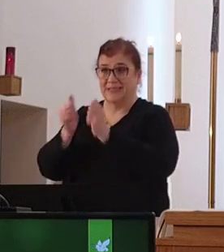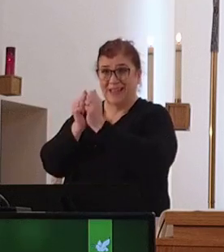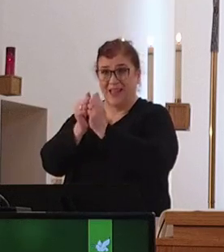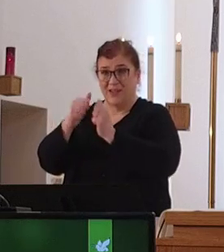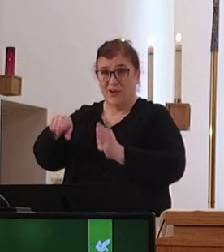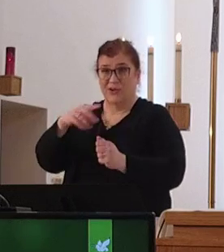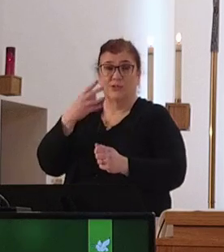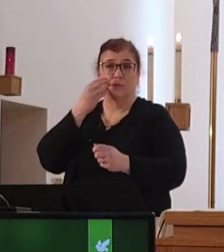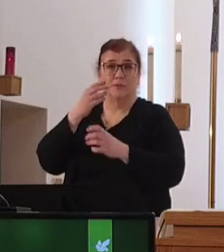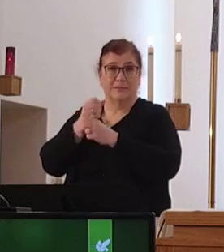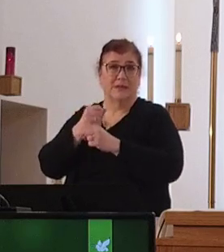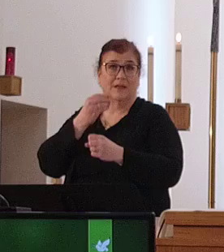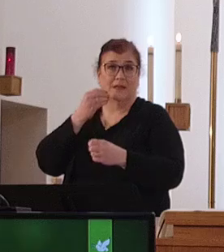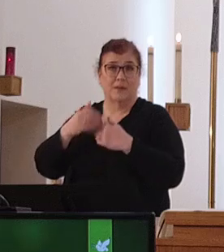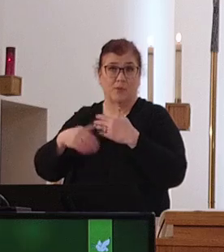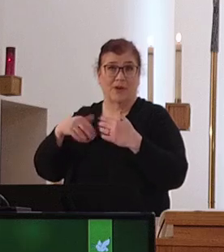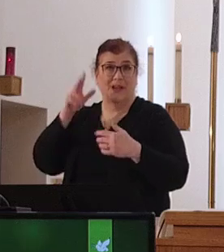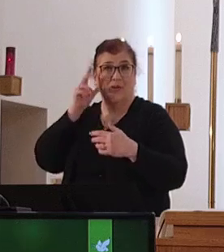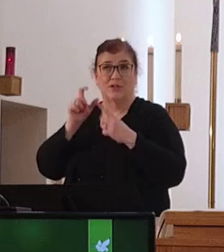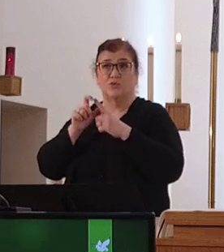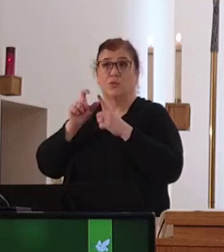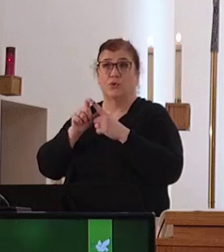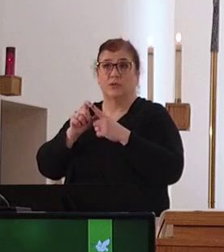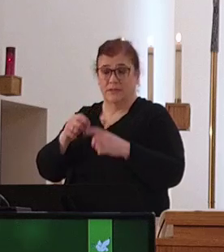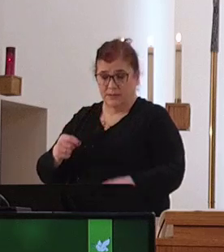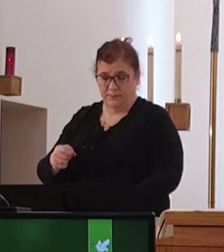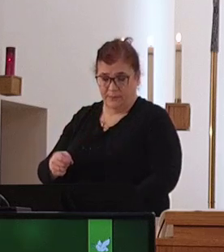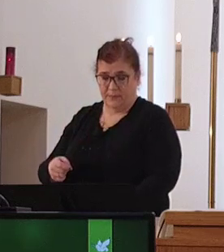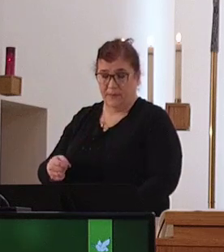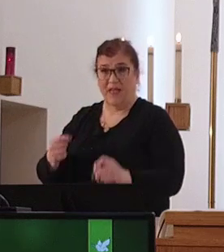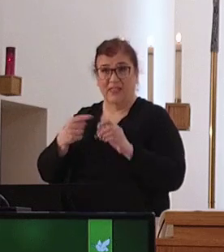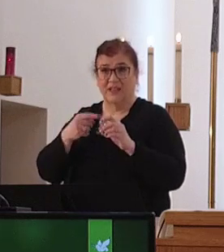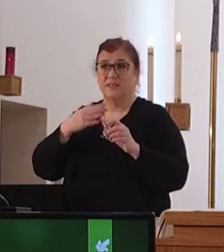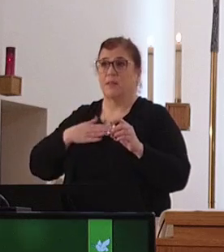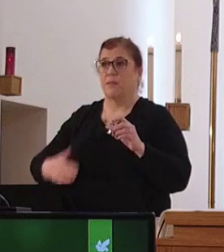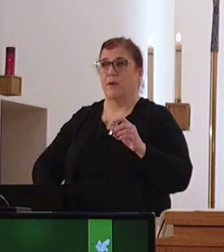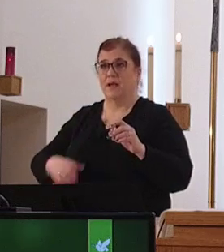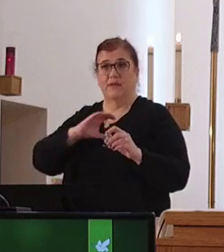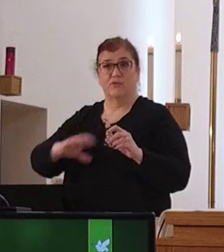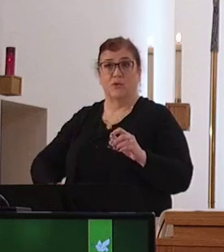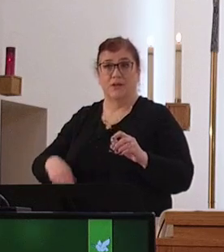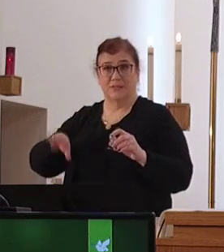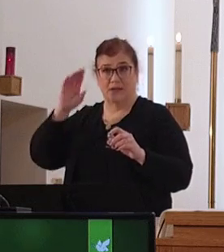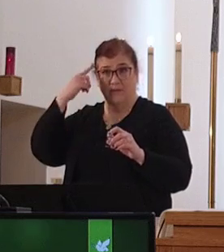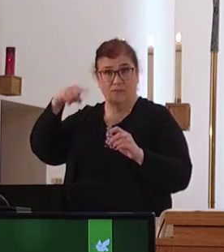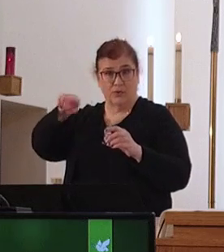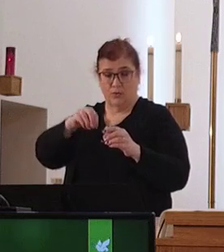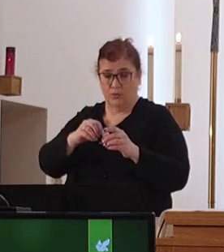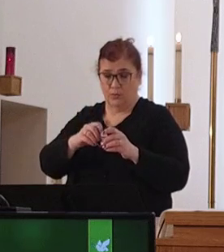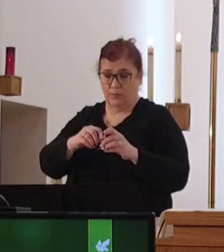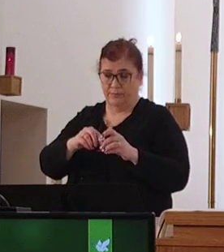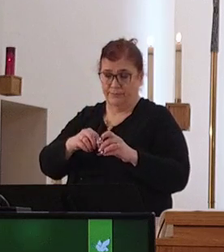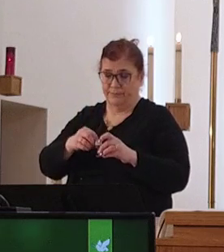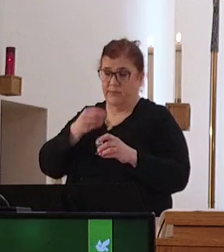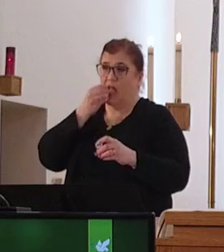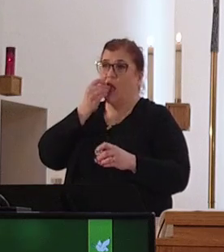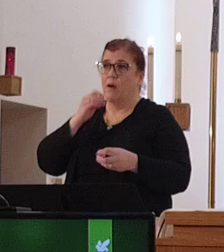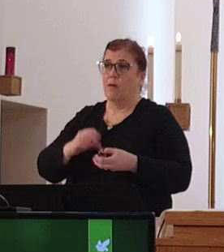together, you take the bread, hear these words. This is the body of Christ given for you.